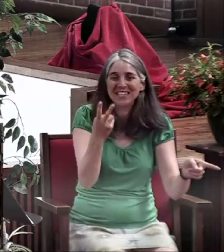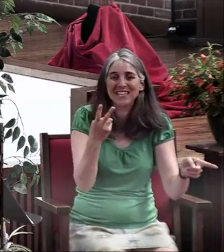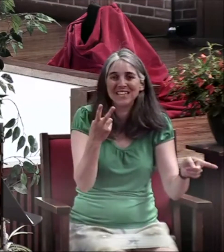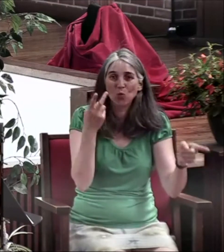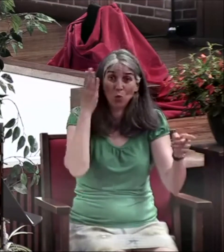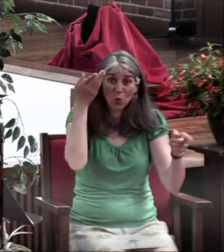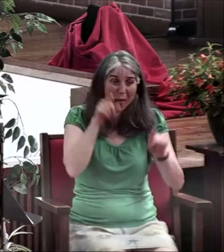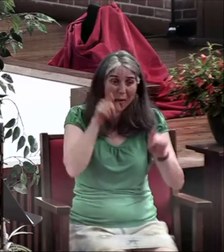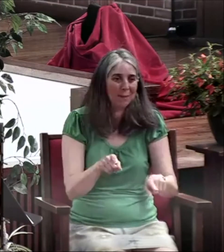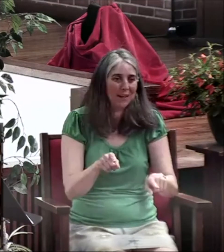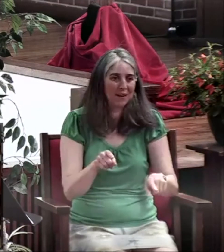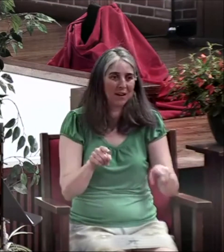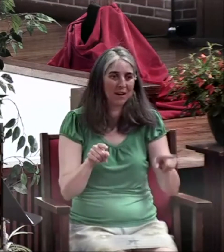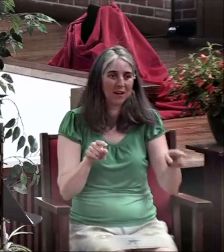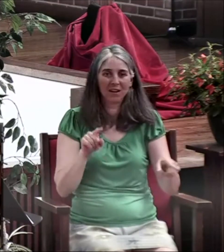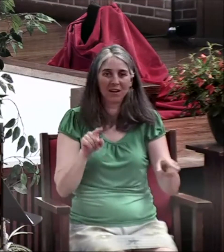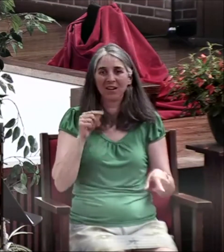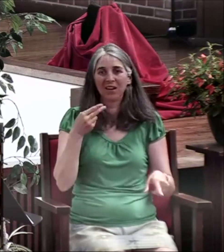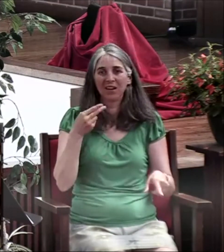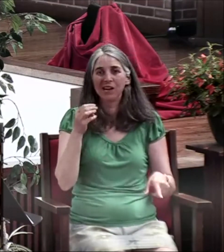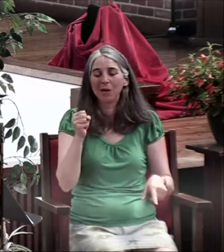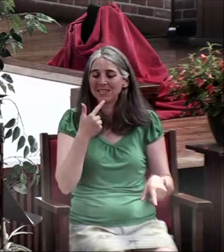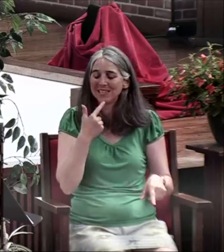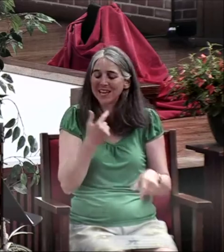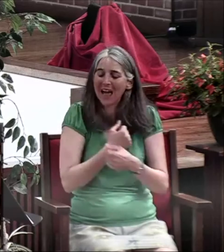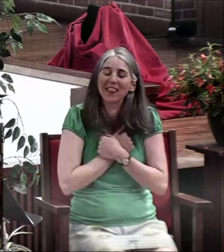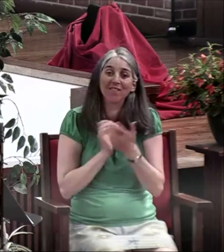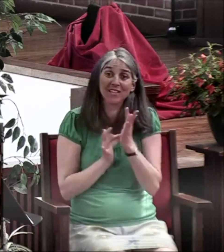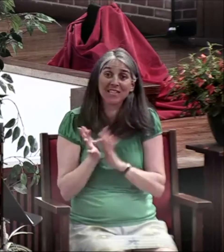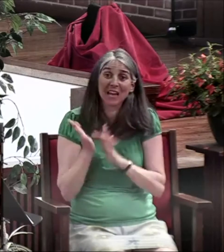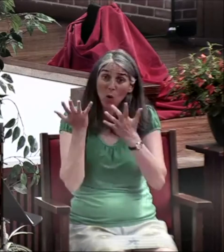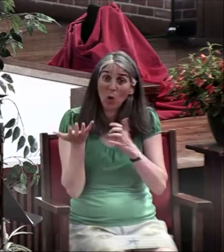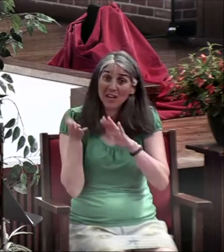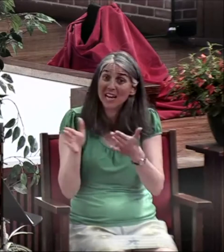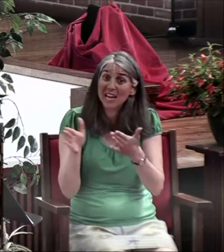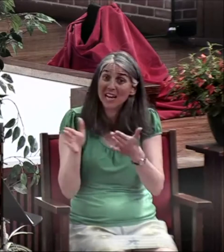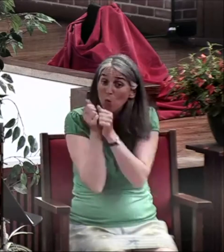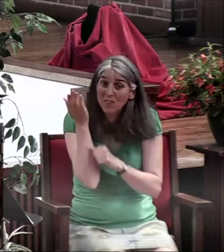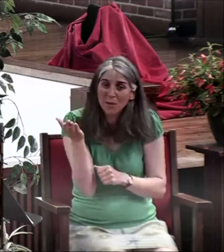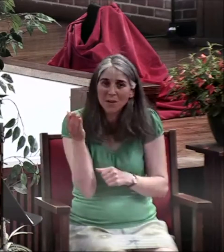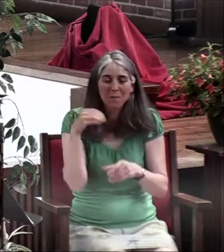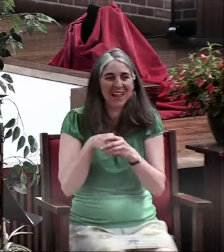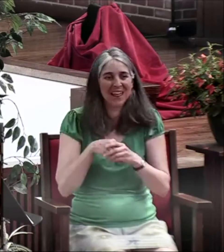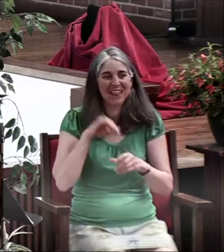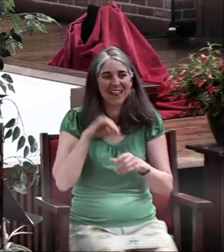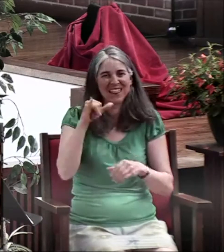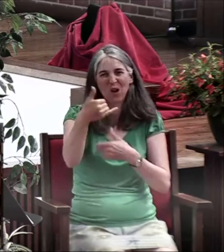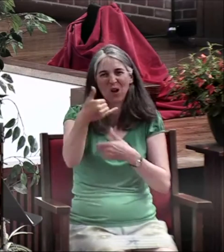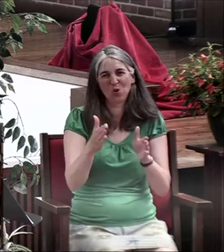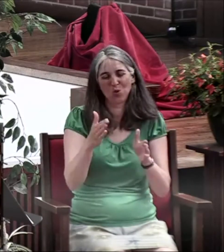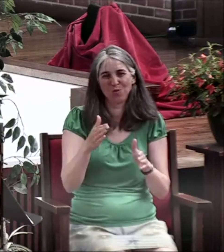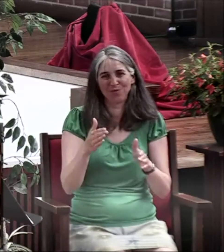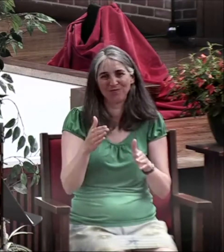going to happen, and he says, "I love this guy. I want to die with him." Now, granted, in that upper room, there was a lot of thoughts swirling around in